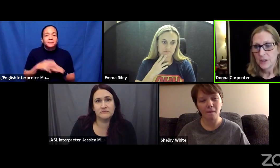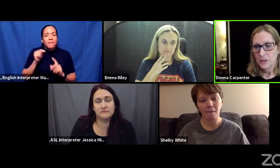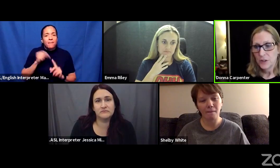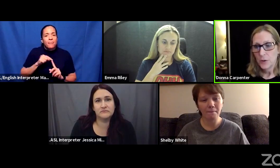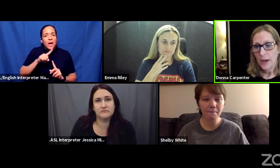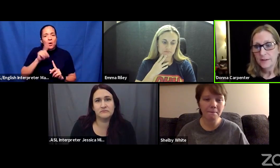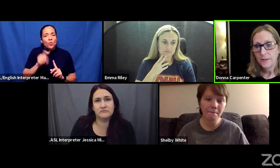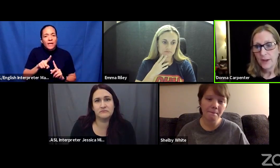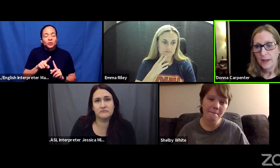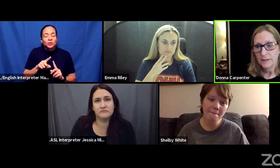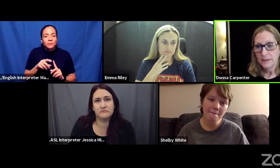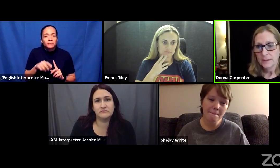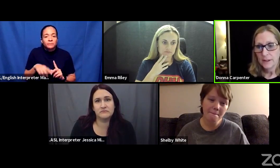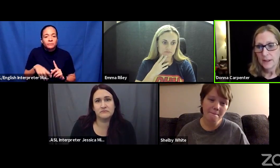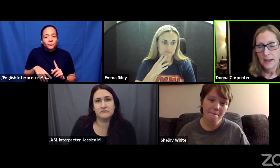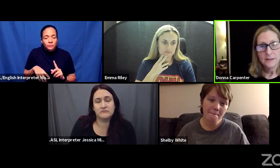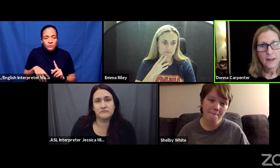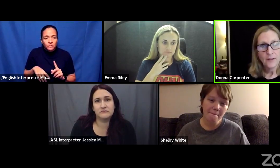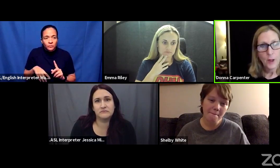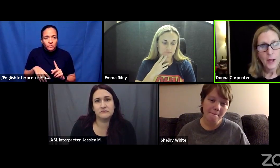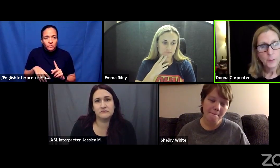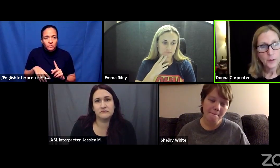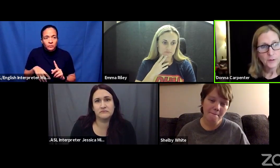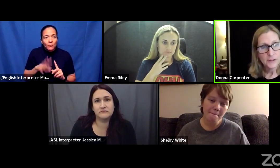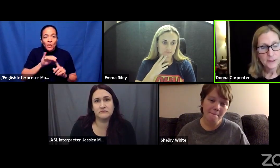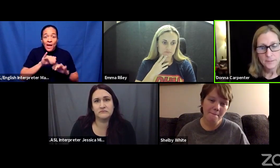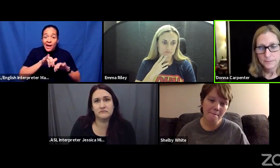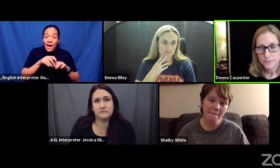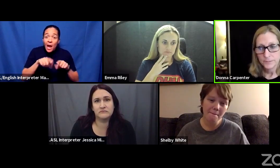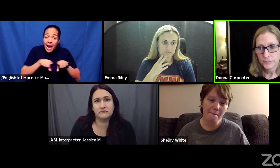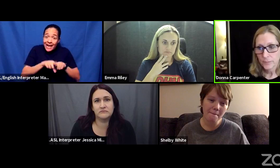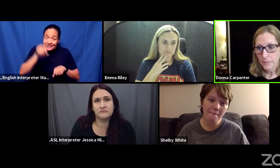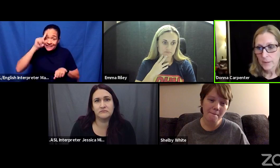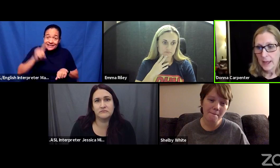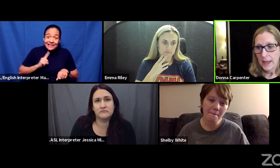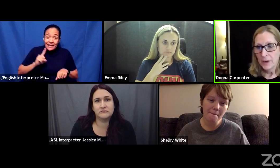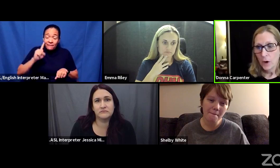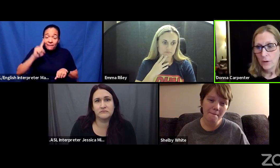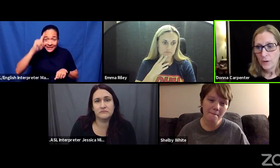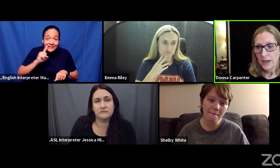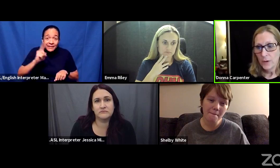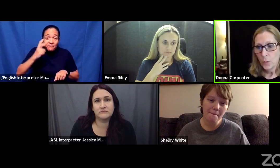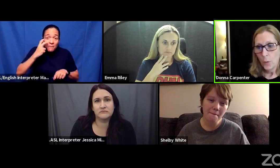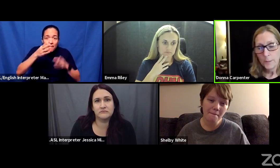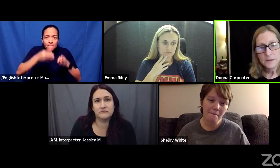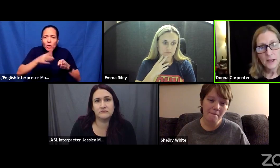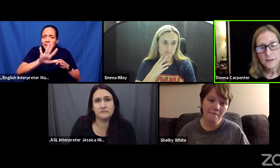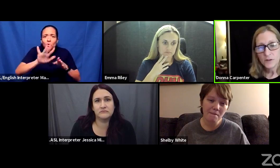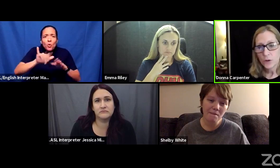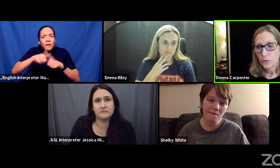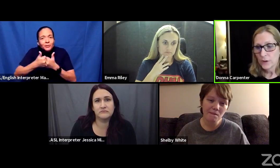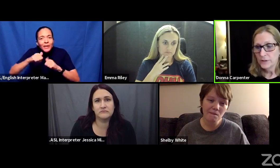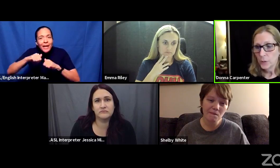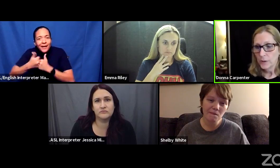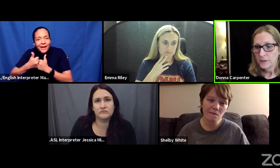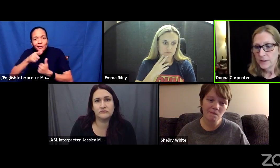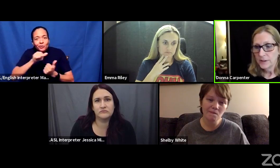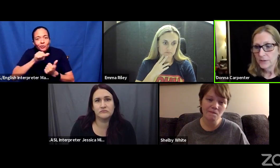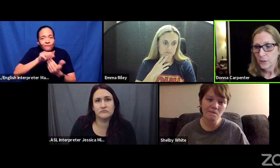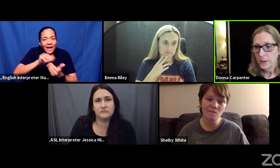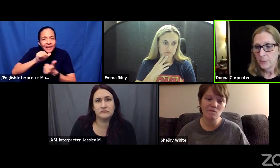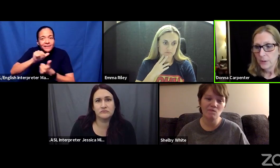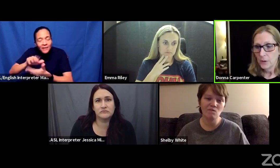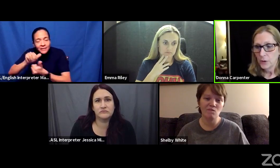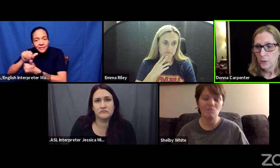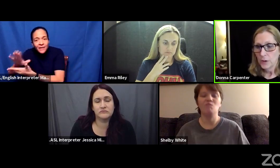challenges do you guys face as a deafblind person? And are there any websites or